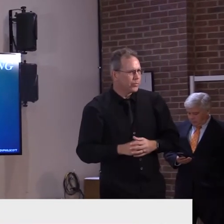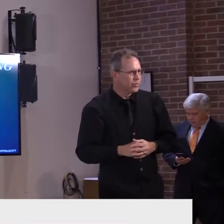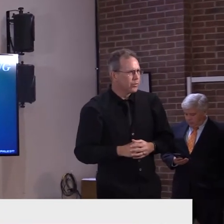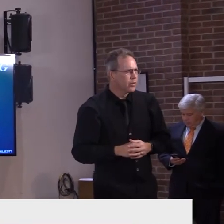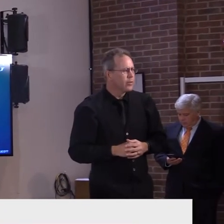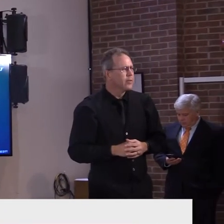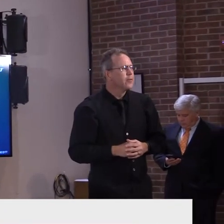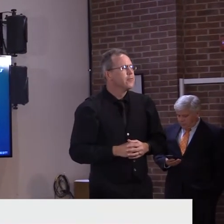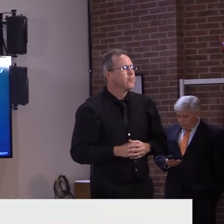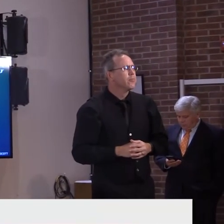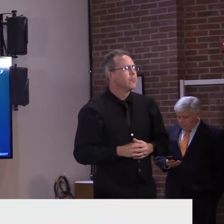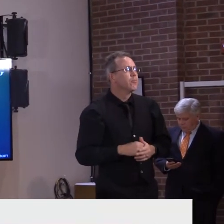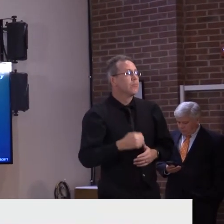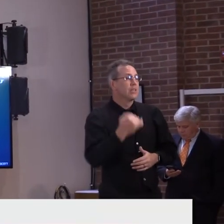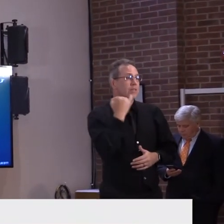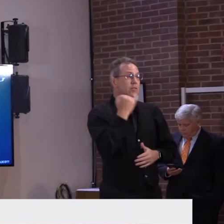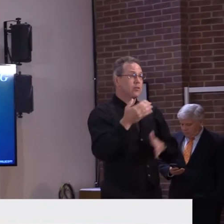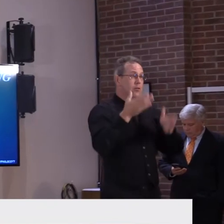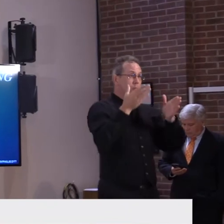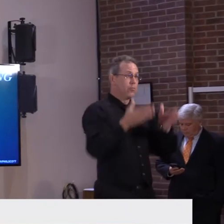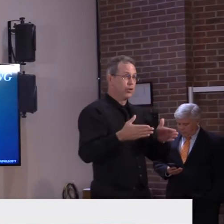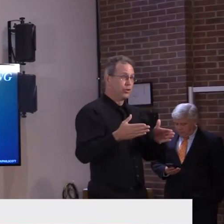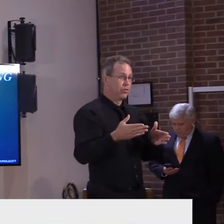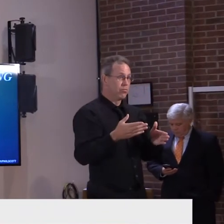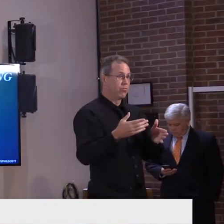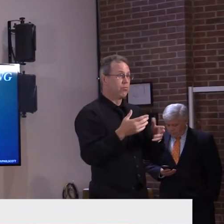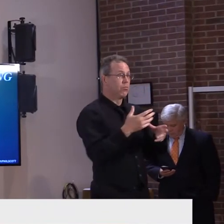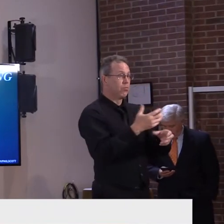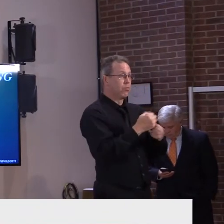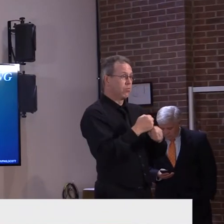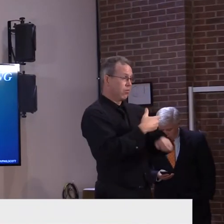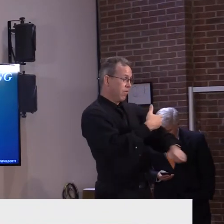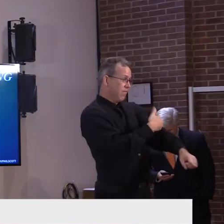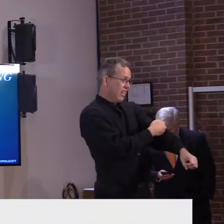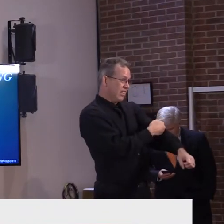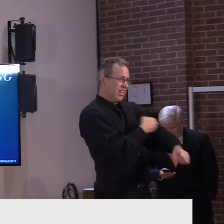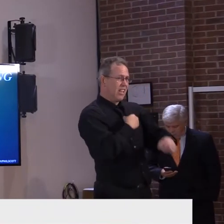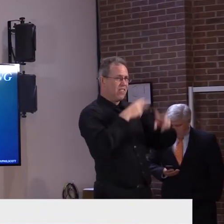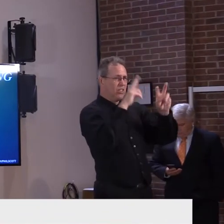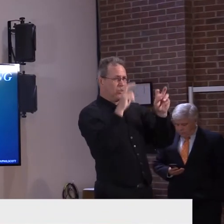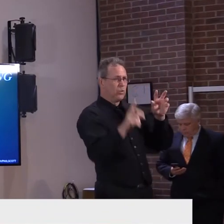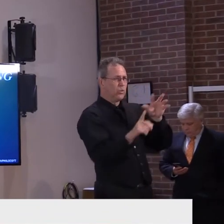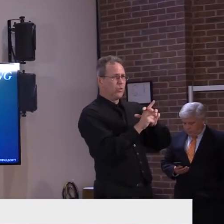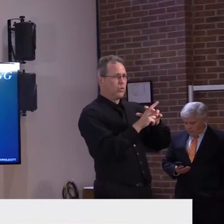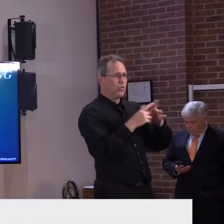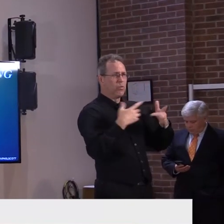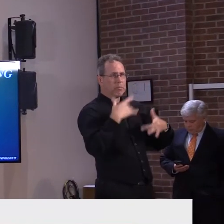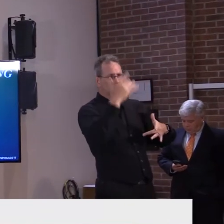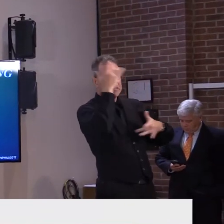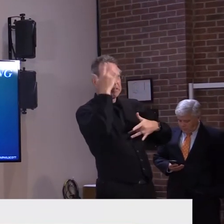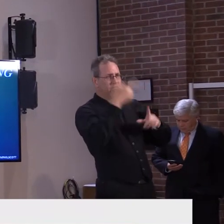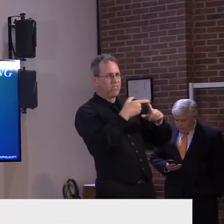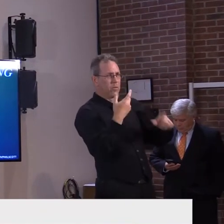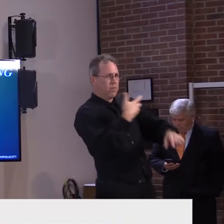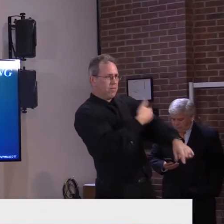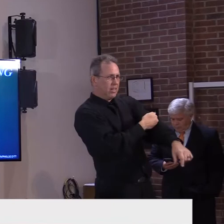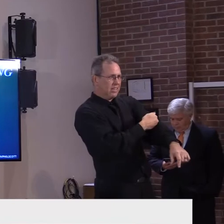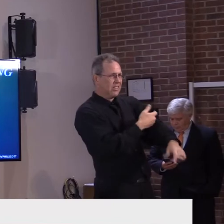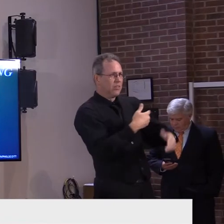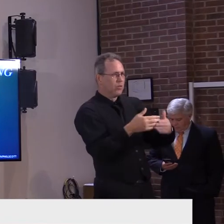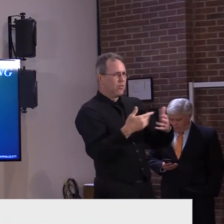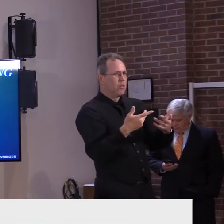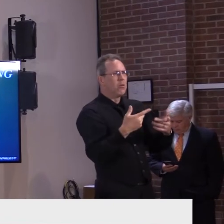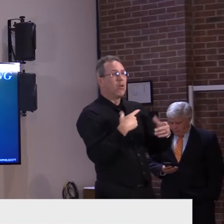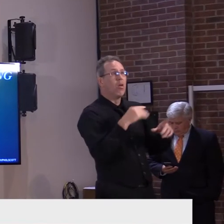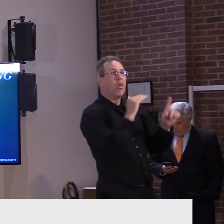tells an employer about an adverse effect, but it would be nice if they either on their own told